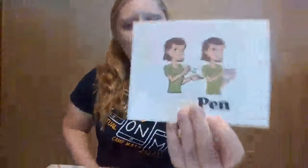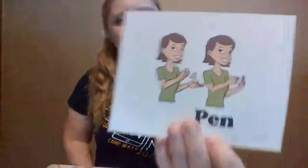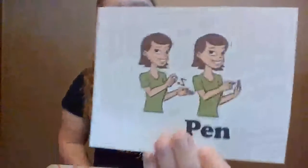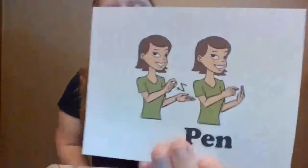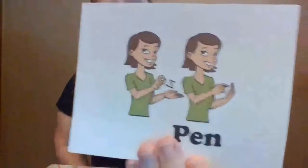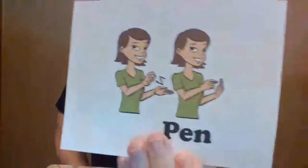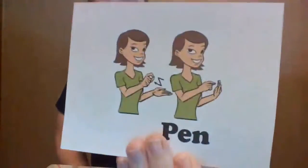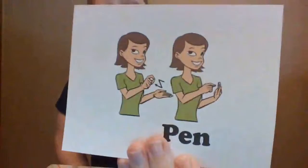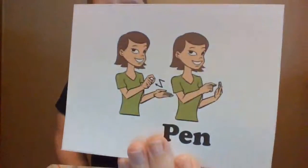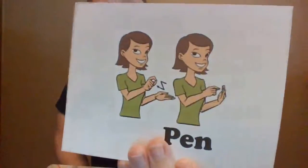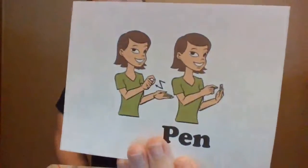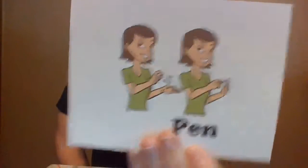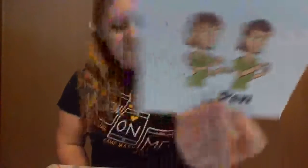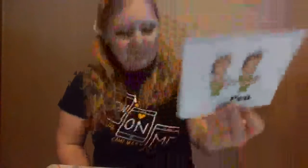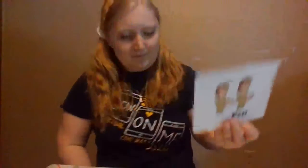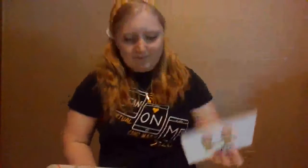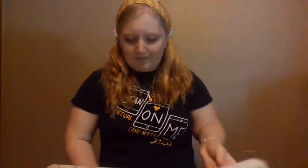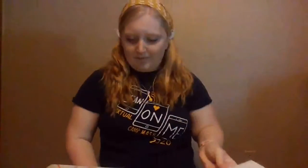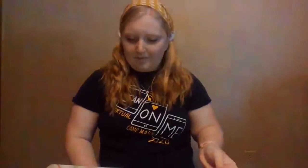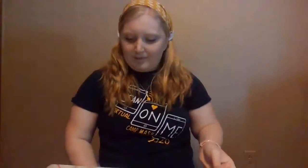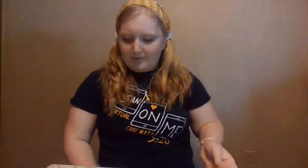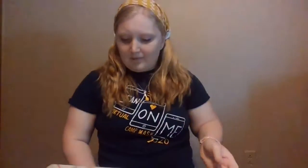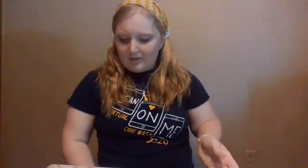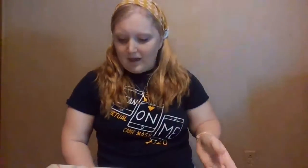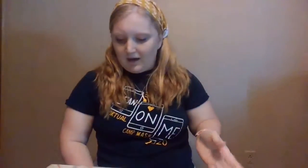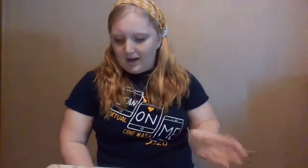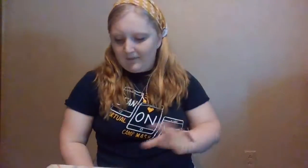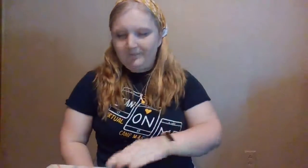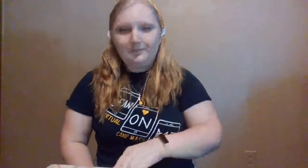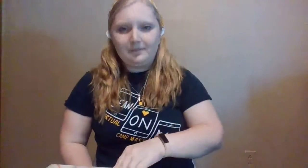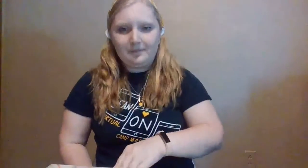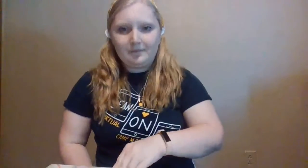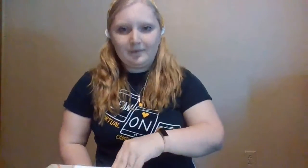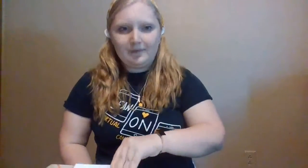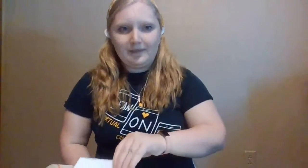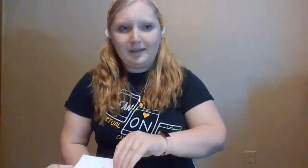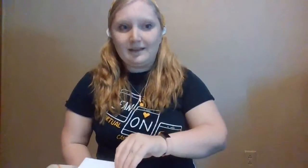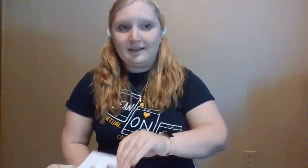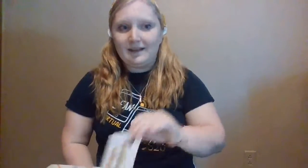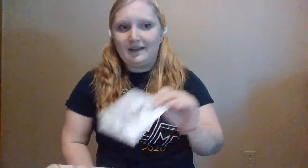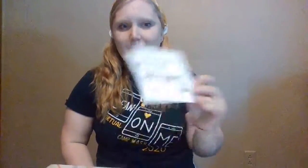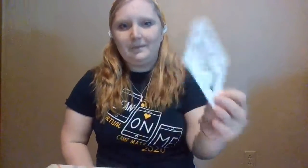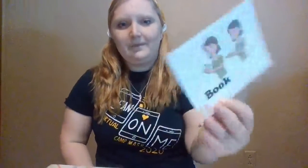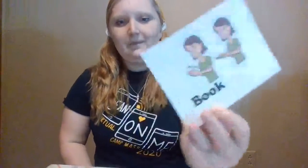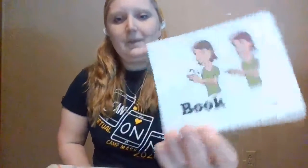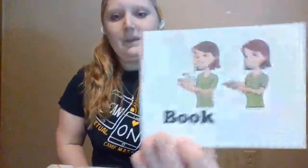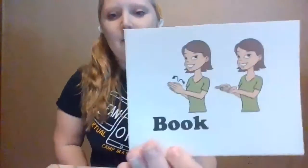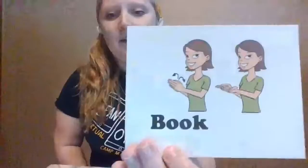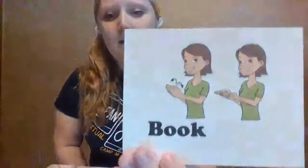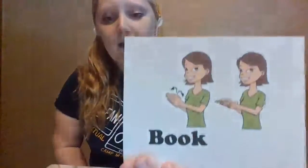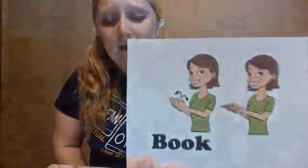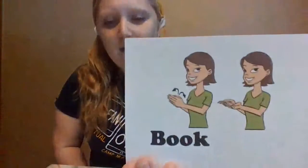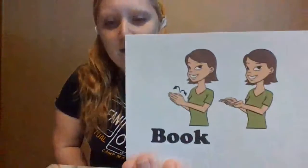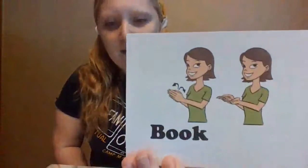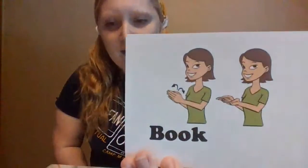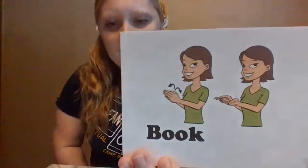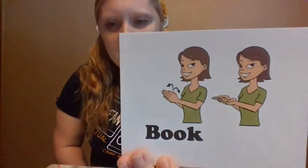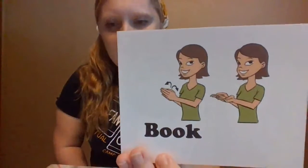Perfect. Pen. All right, let's see. Our next